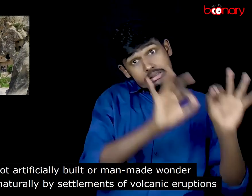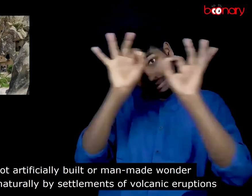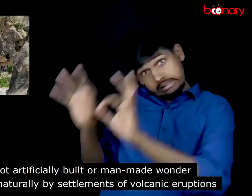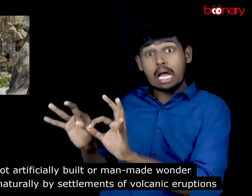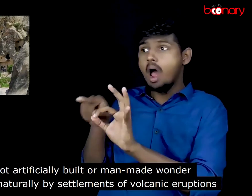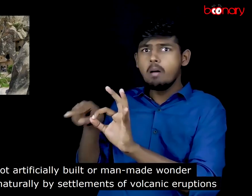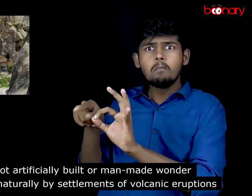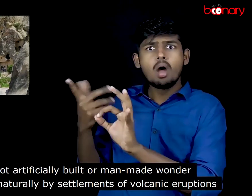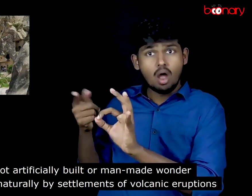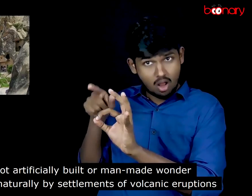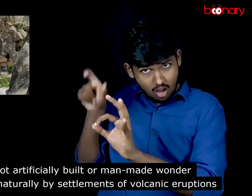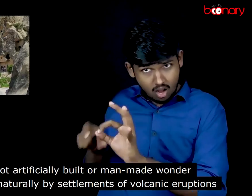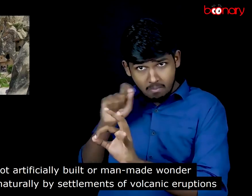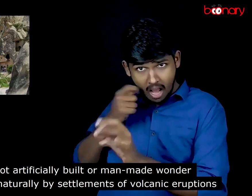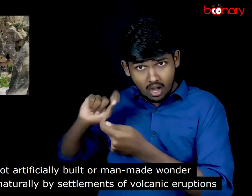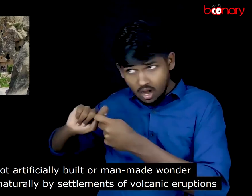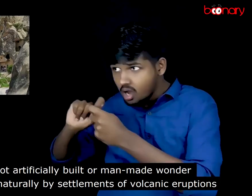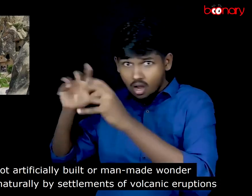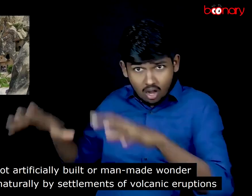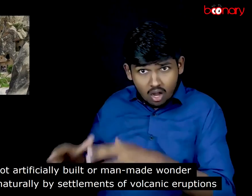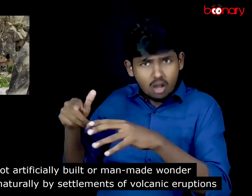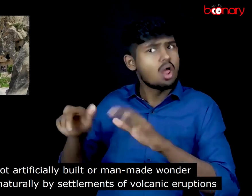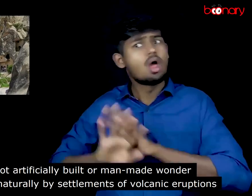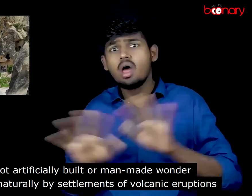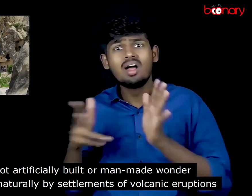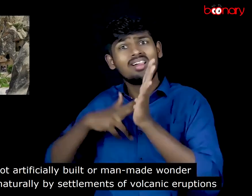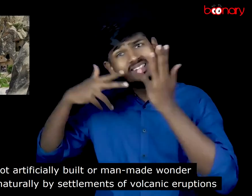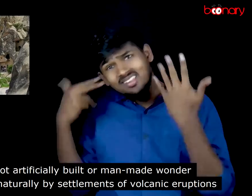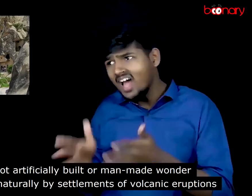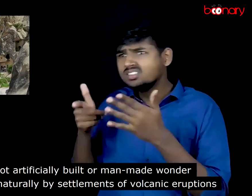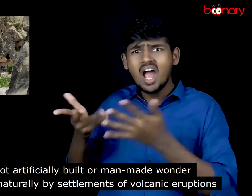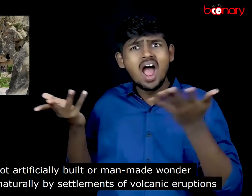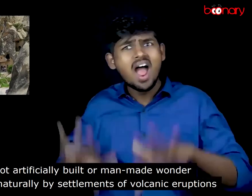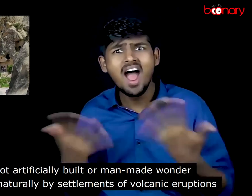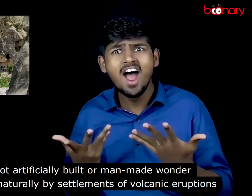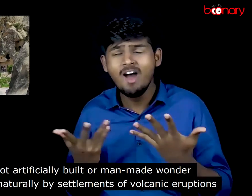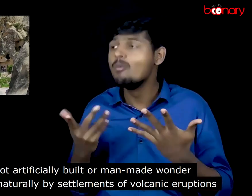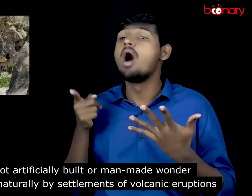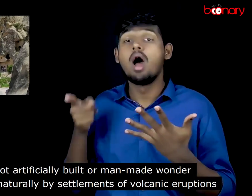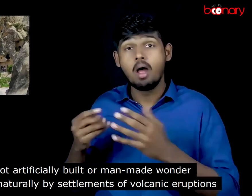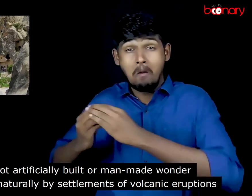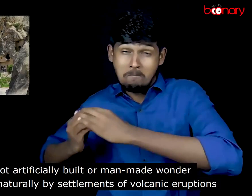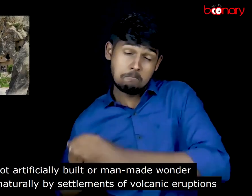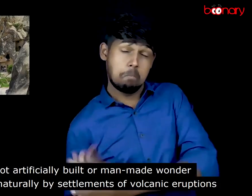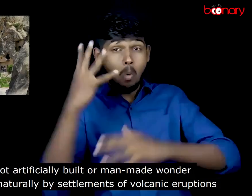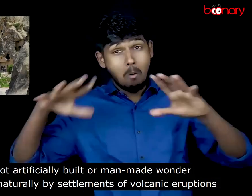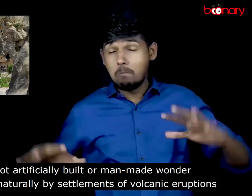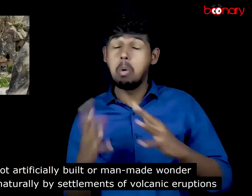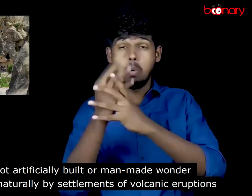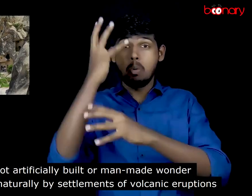not artificially built or man-made wonder, rather formed naturally by settlements of